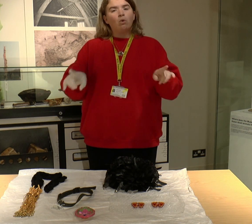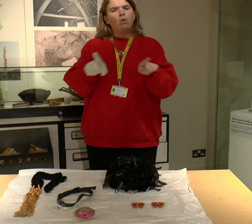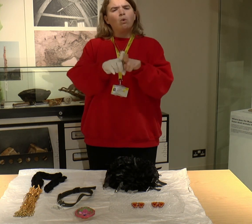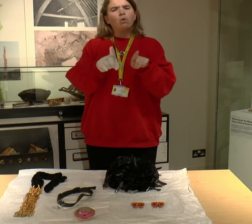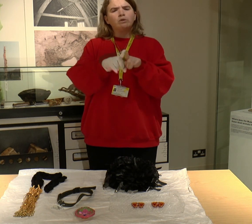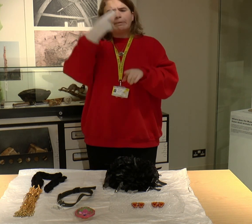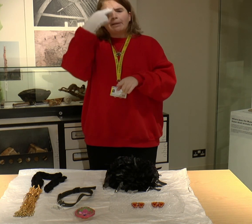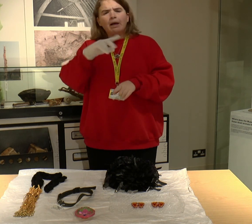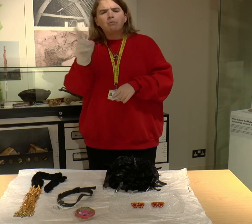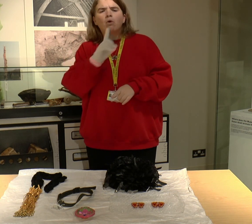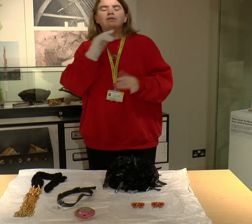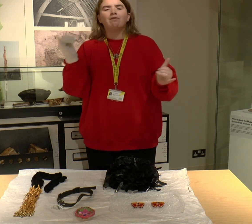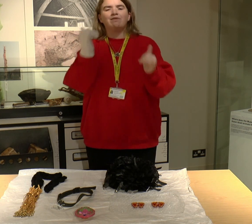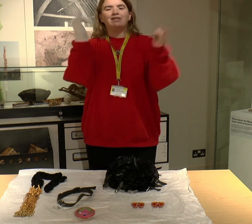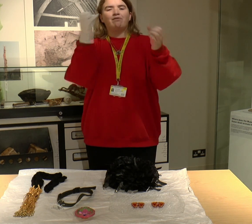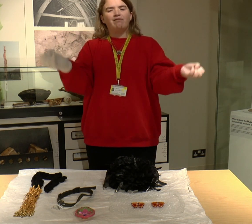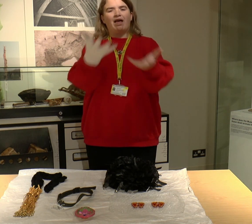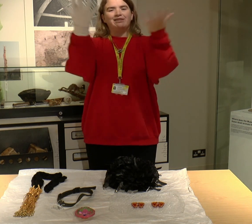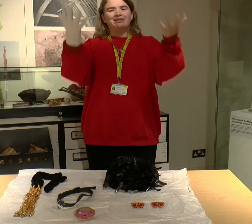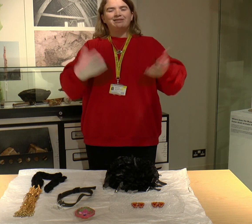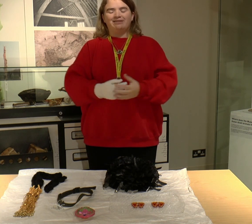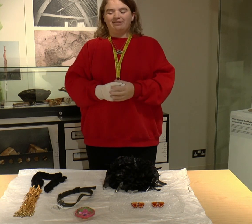Diwali is also known as the Festival of Light.